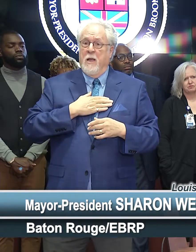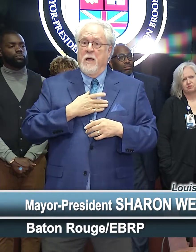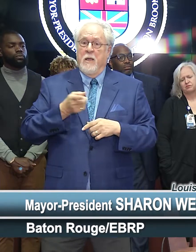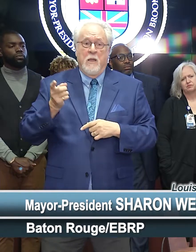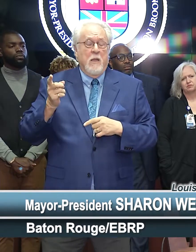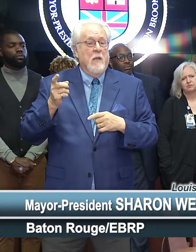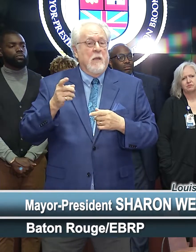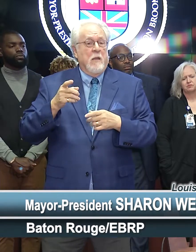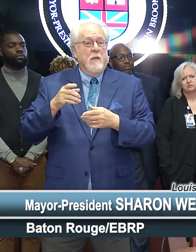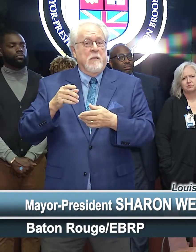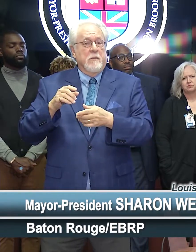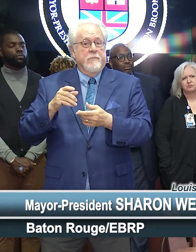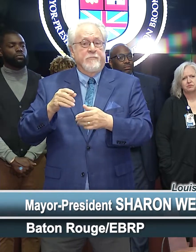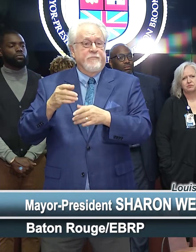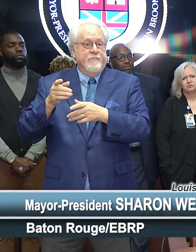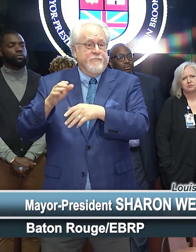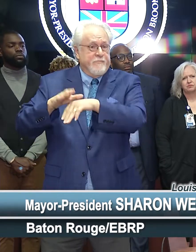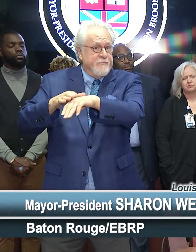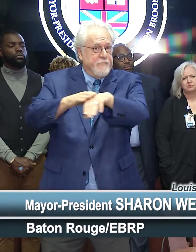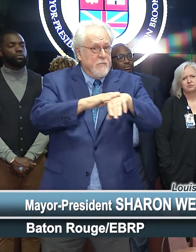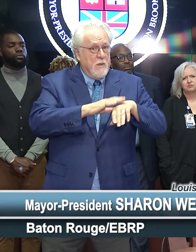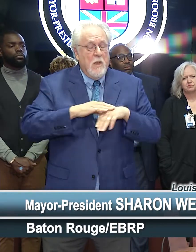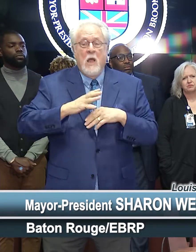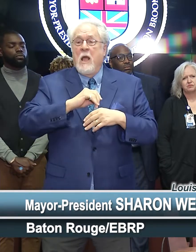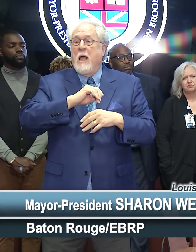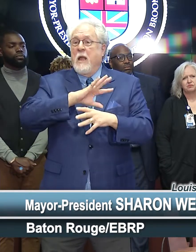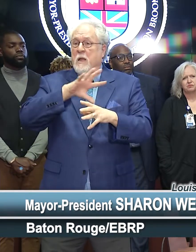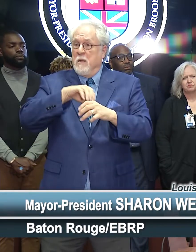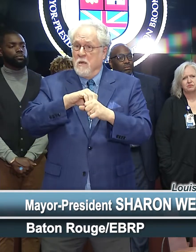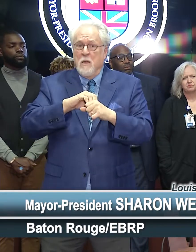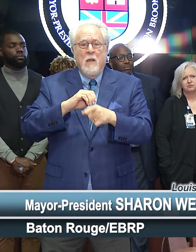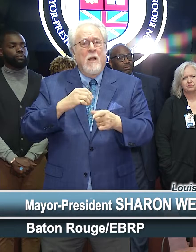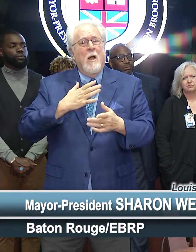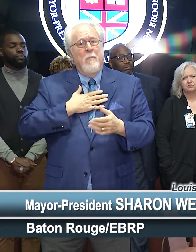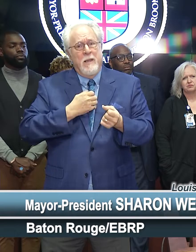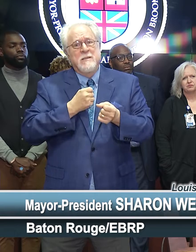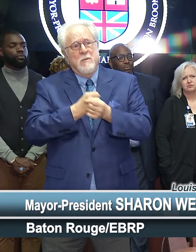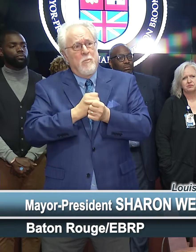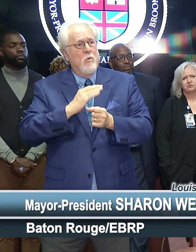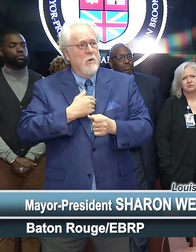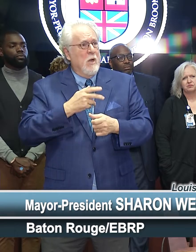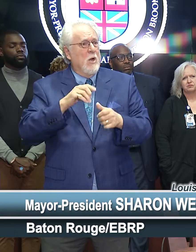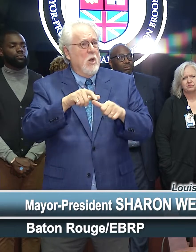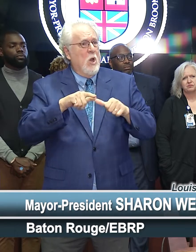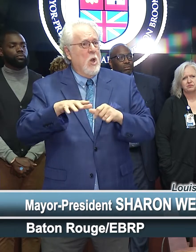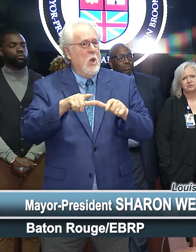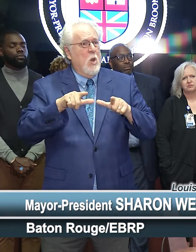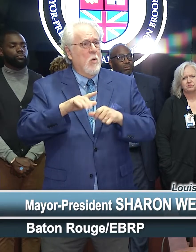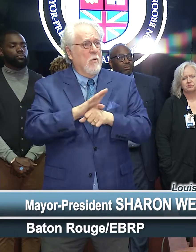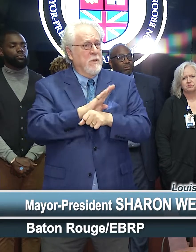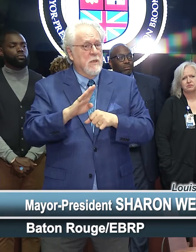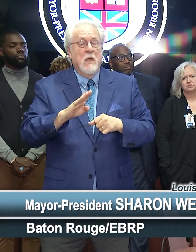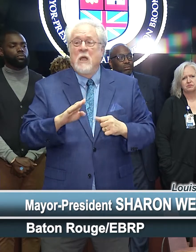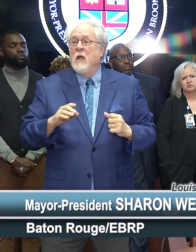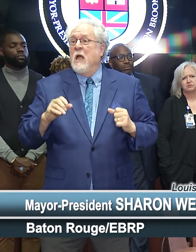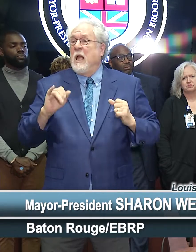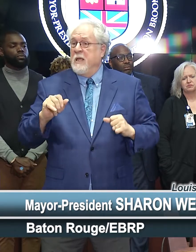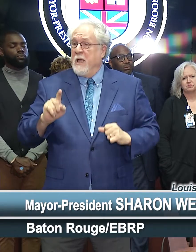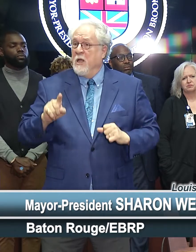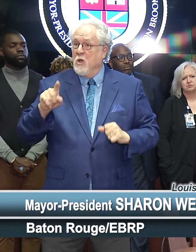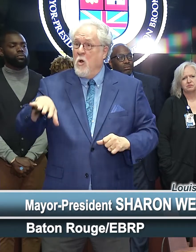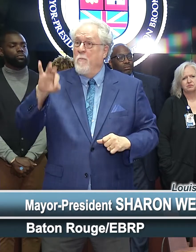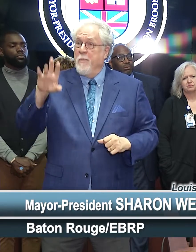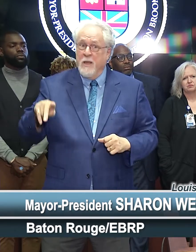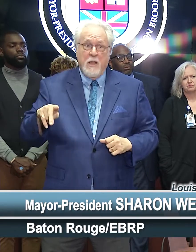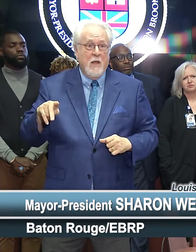and encouragement that in the midst of this, please support our local businesses. If you can go and pick